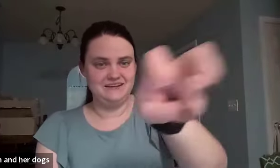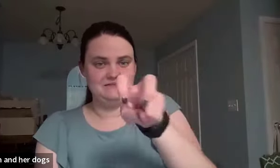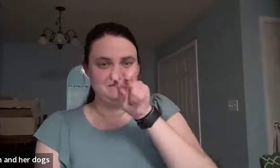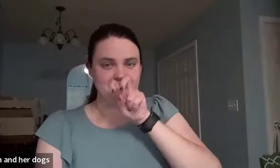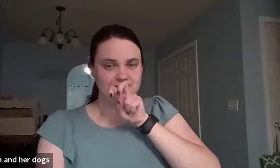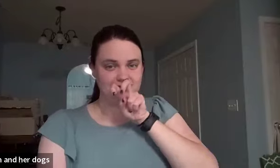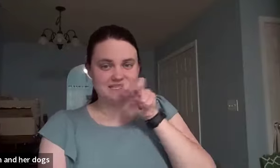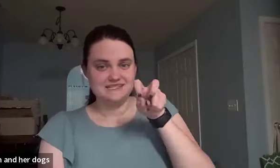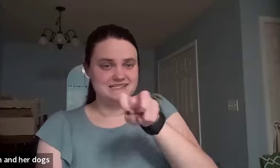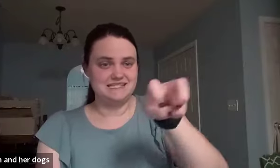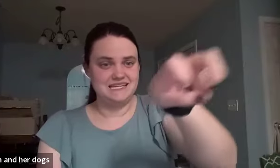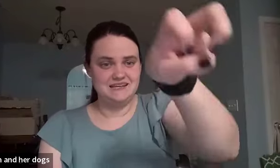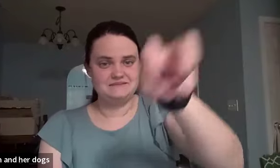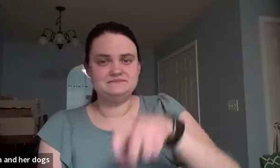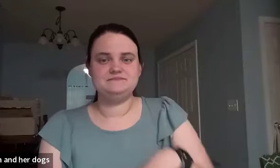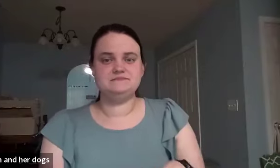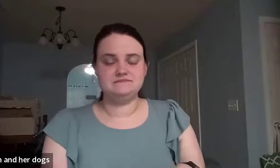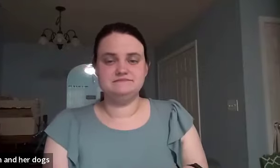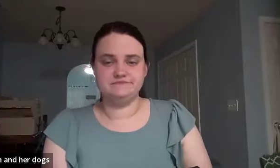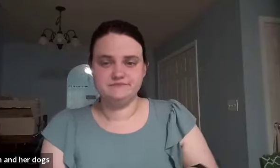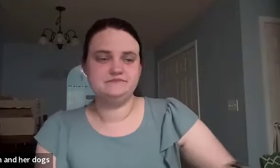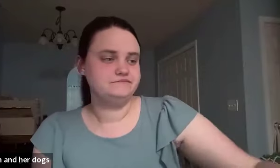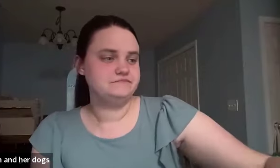Snake. Snake.